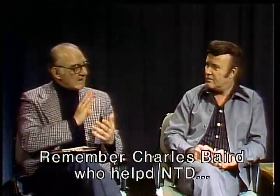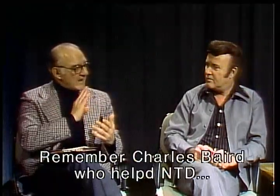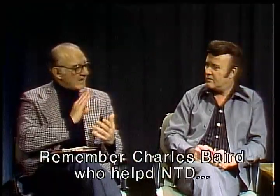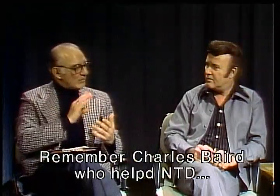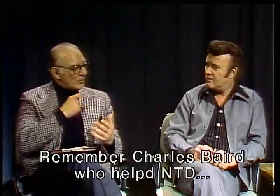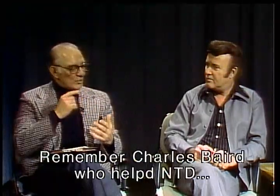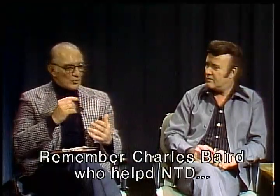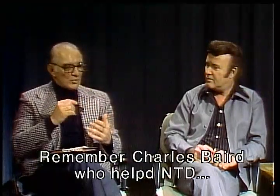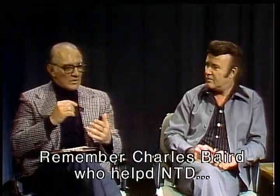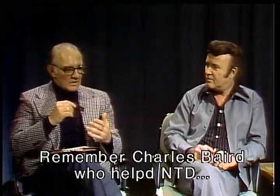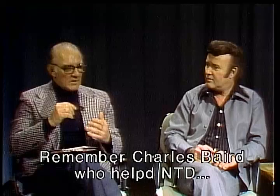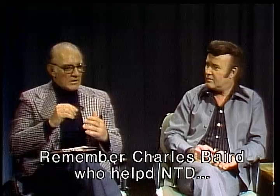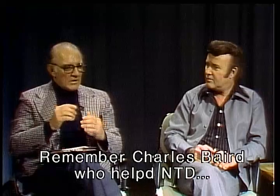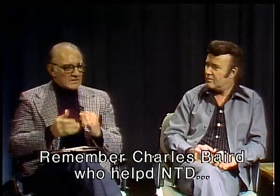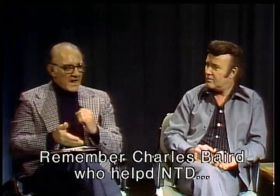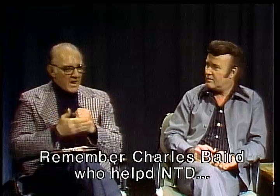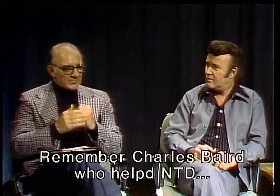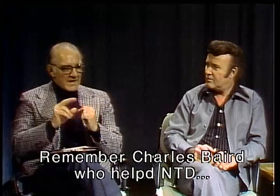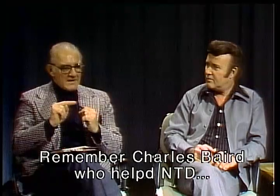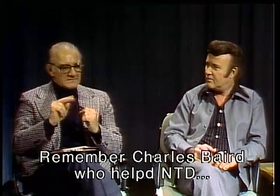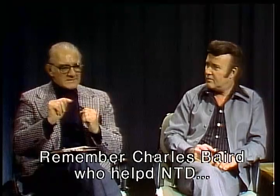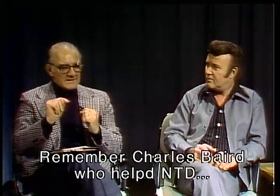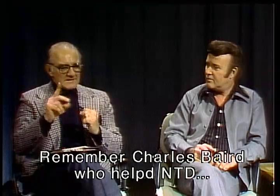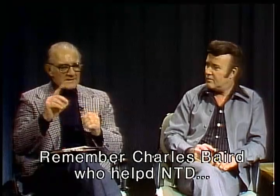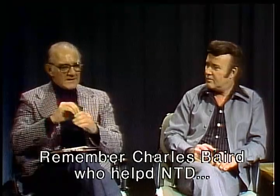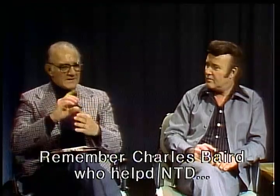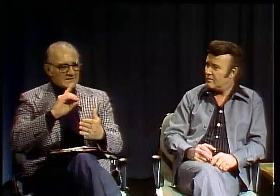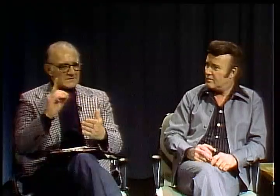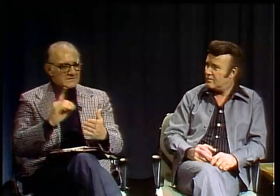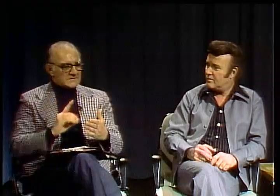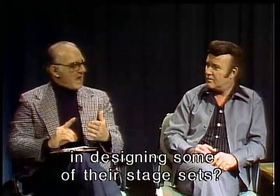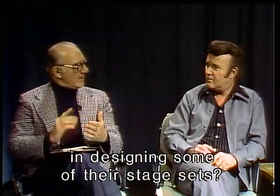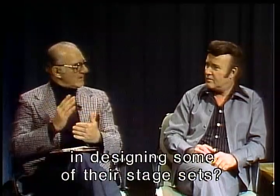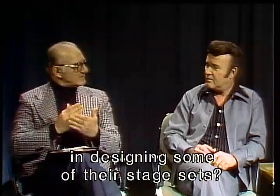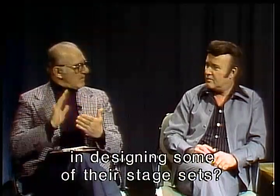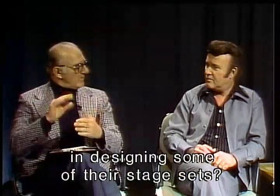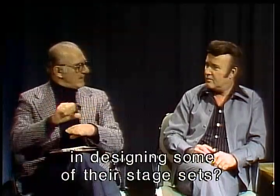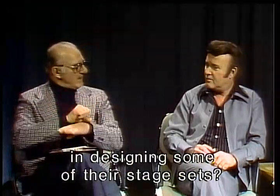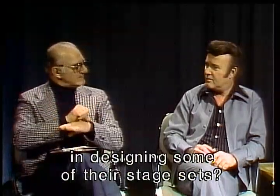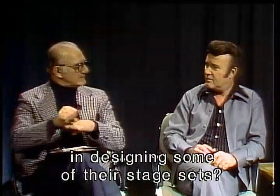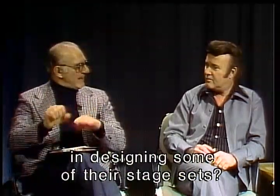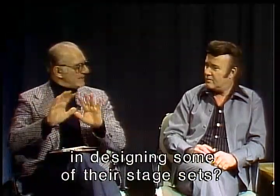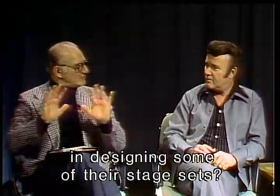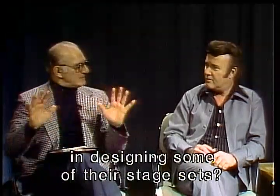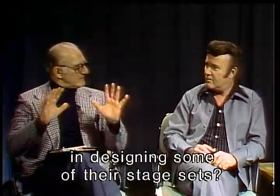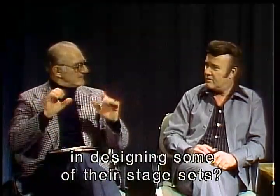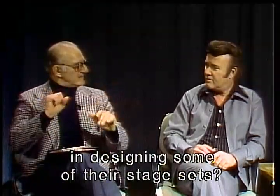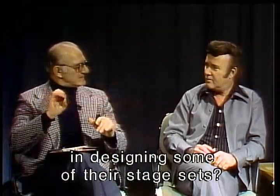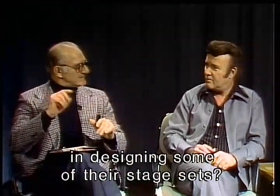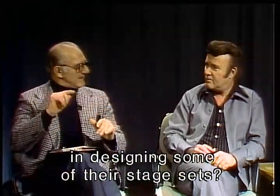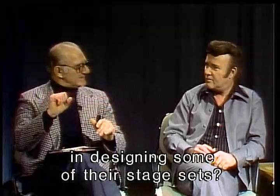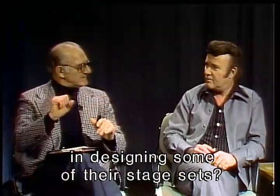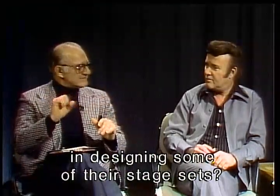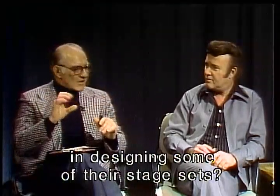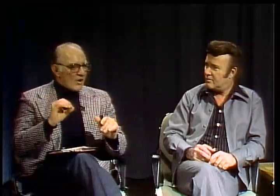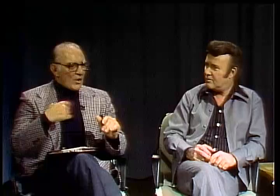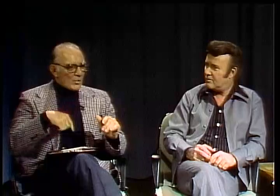Charles Bad, who helped NTD in designing some of their stage sets. We